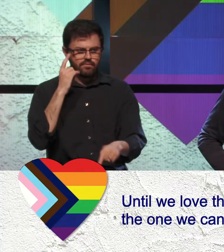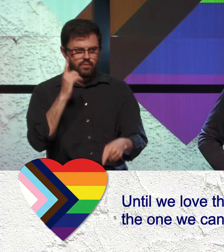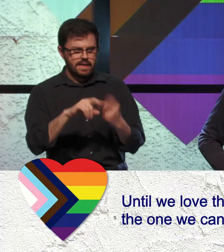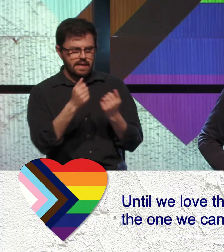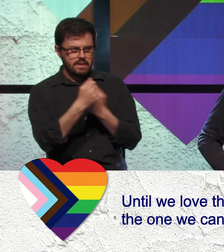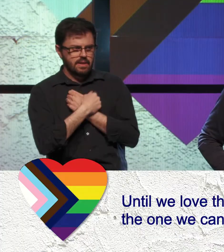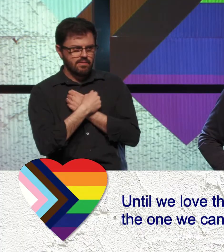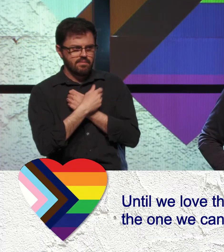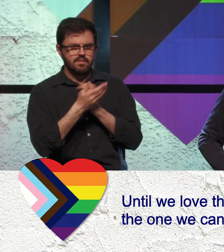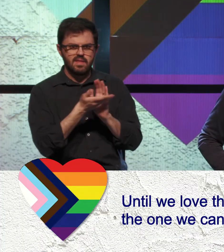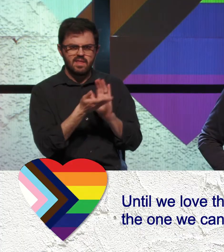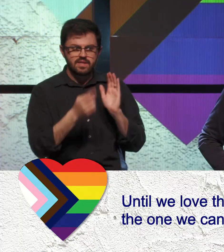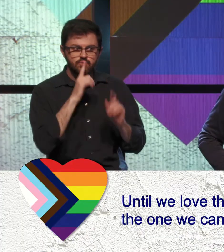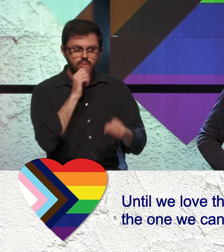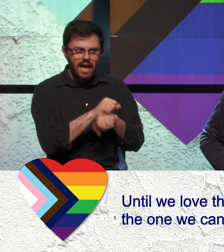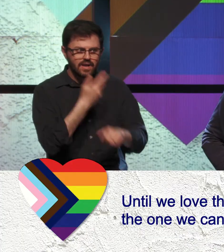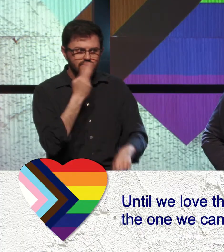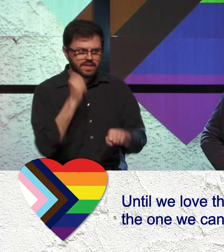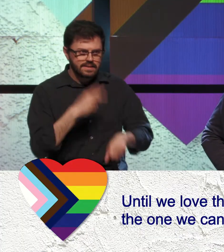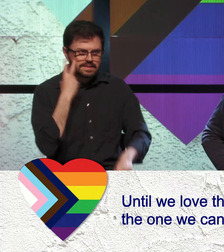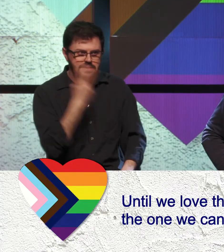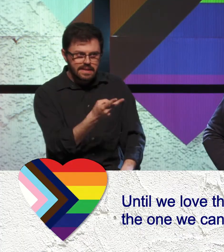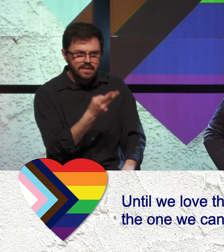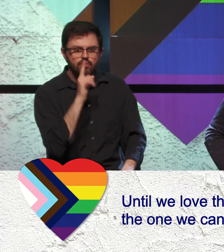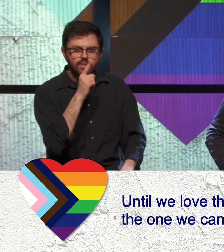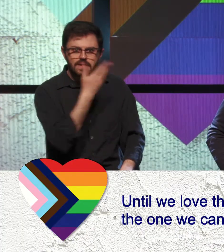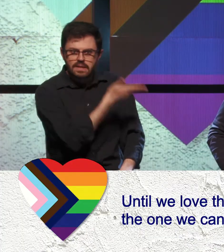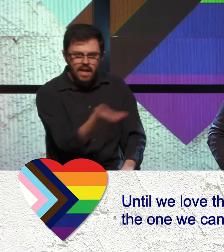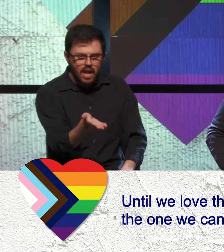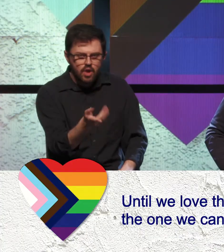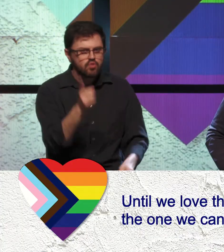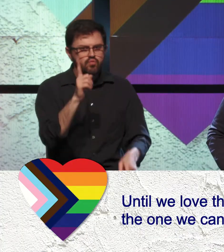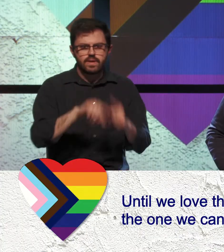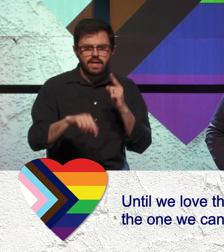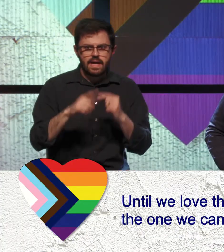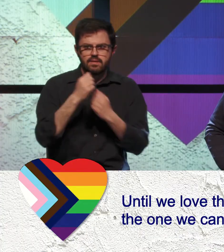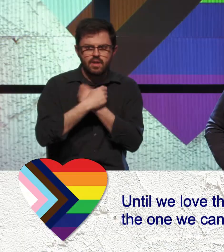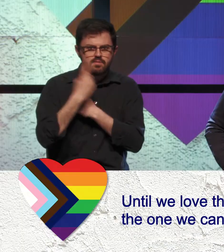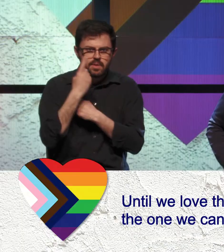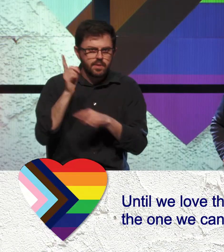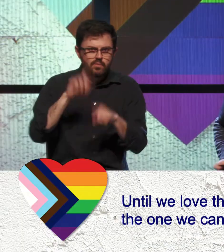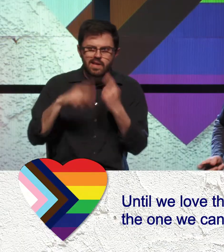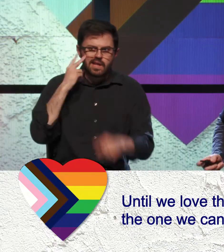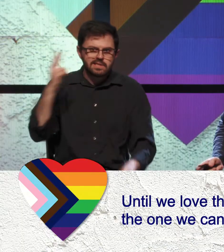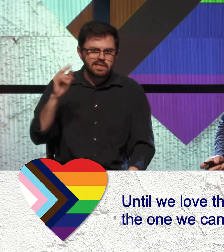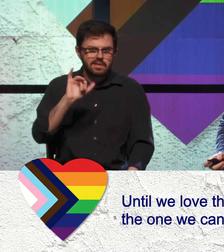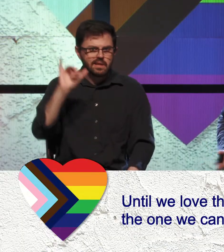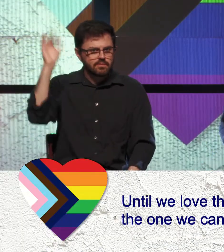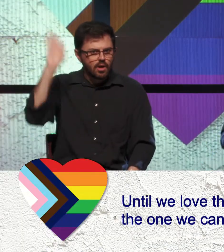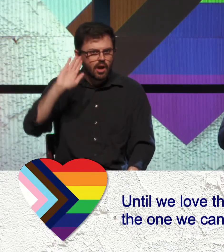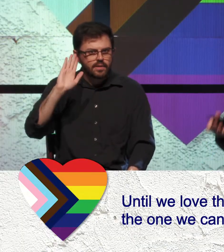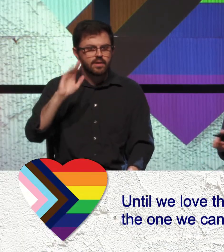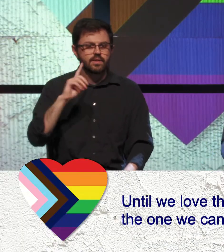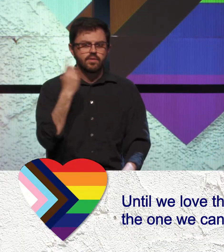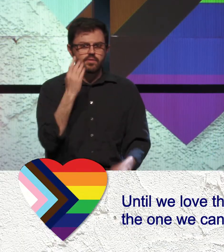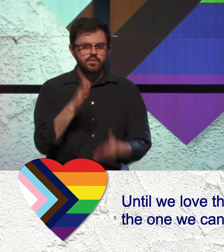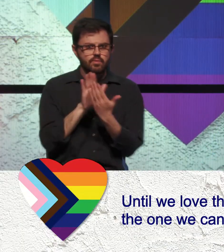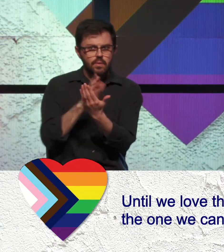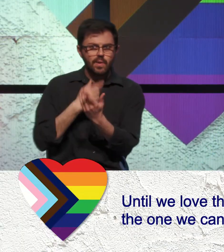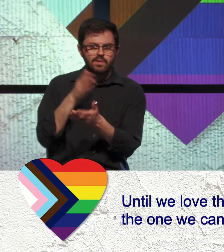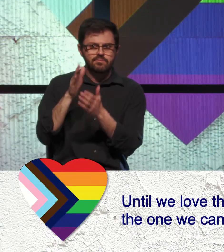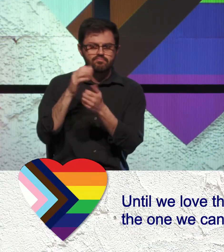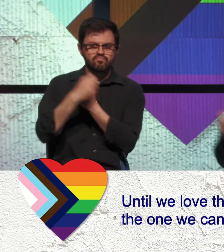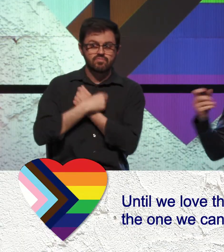impossible. The only way I think that we love God is by loving what we see, by loving who we